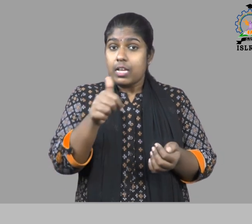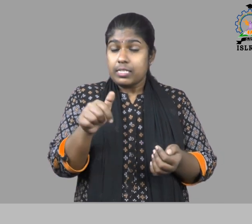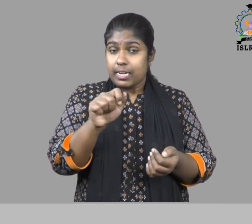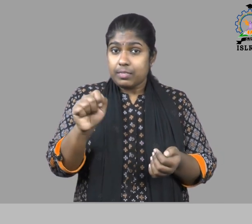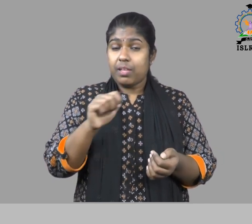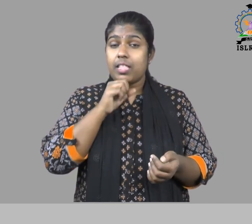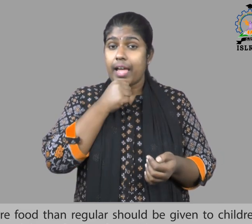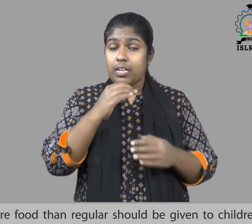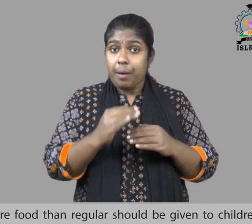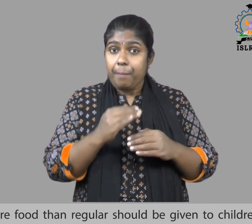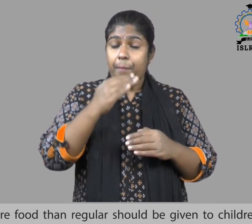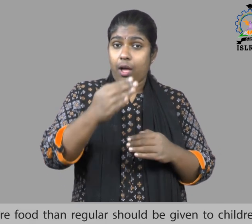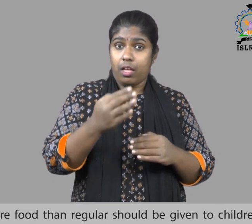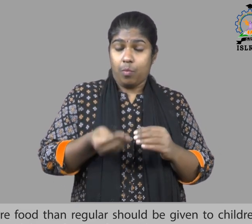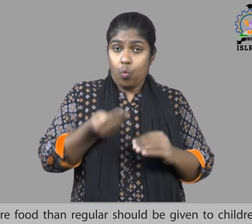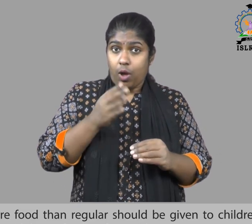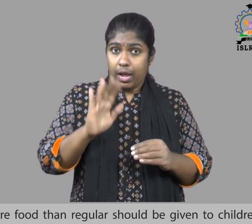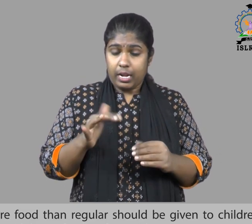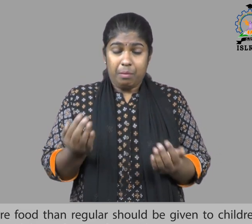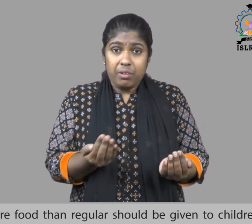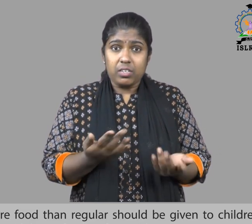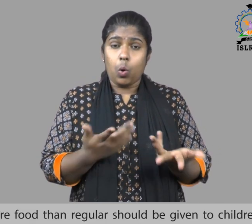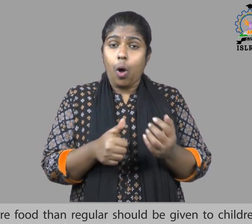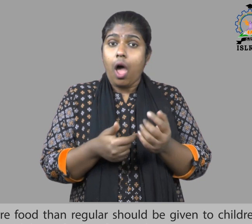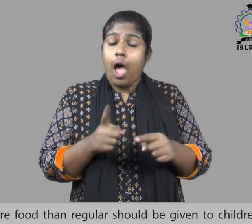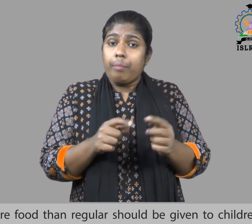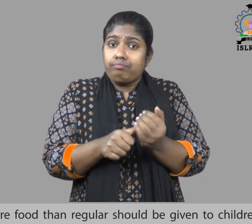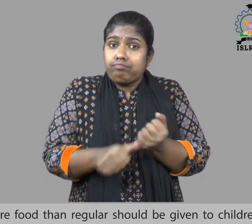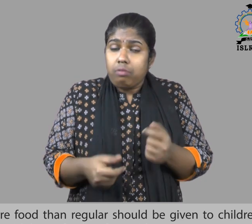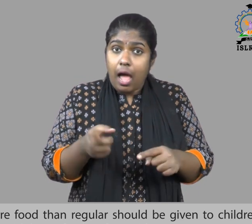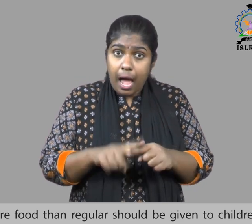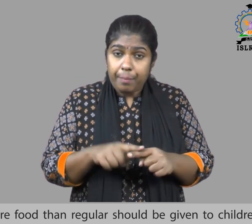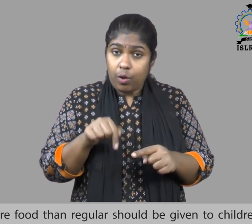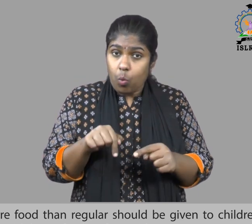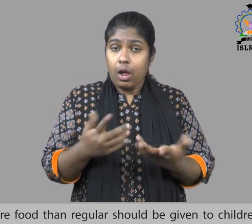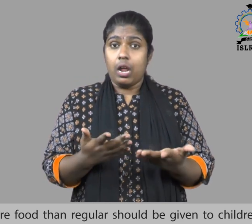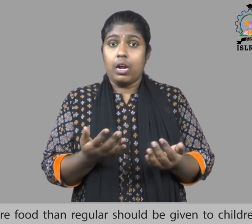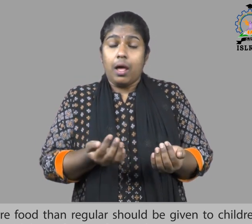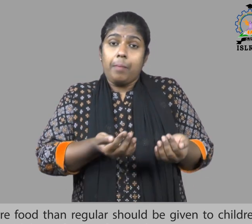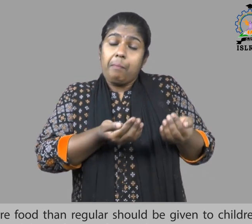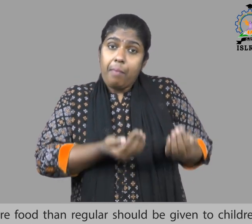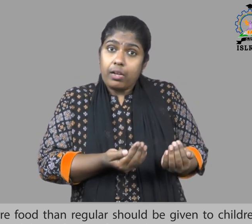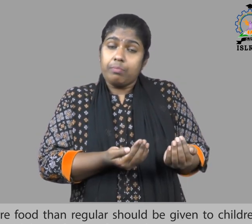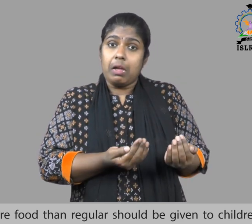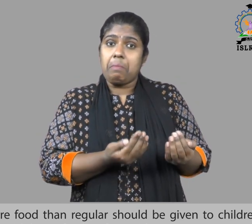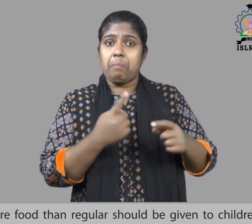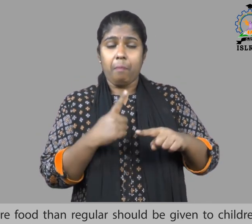To renew the body nutrients, more food then regular should be given